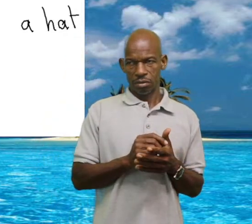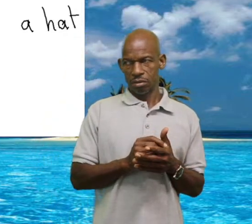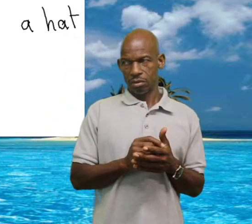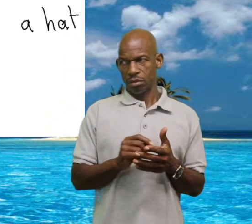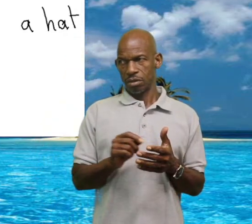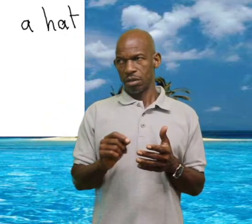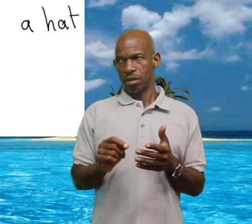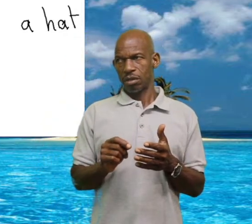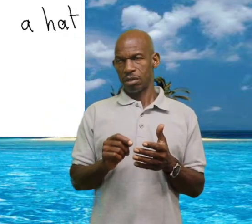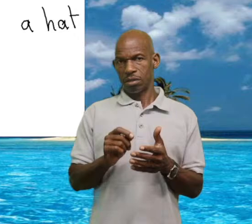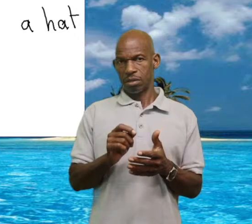So I'm drawing my